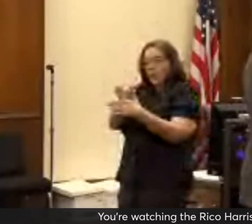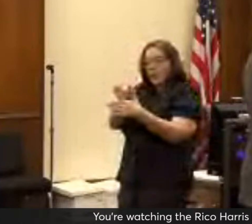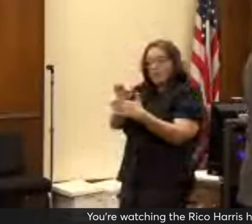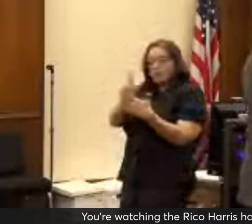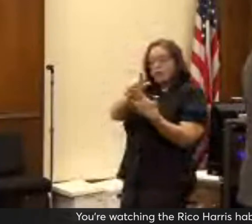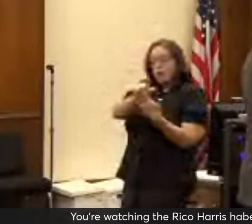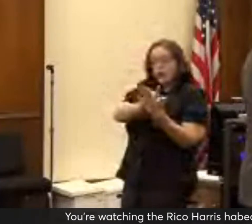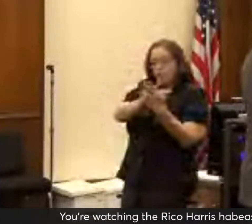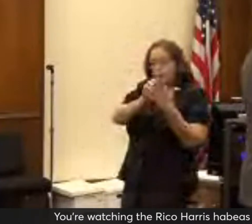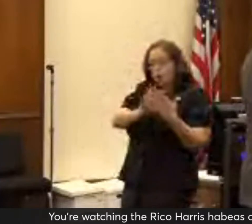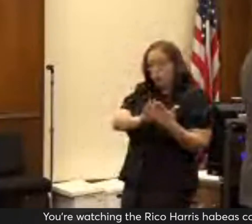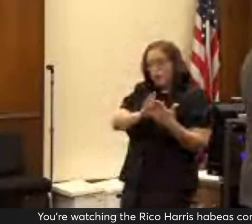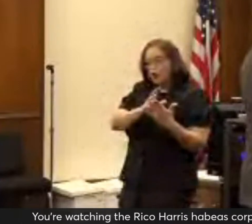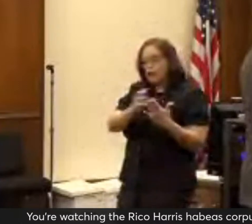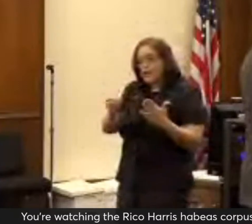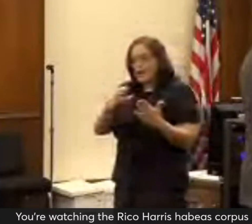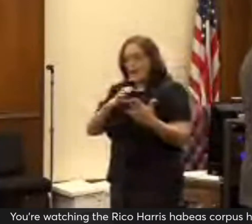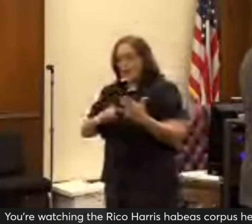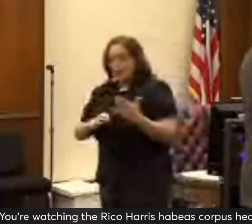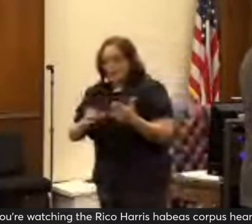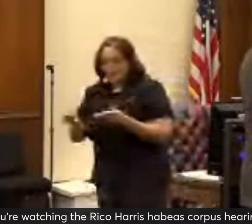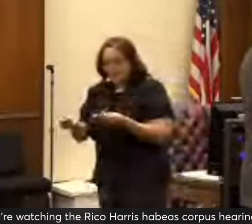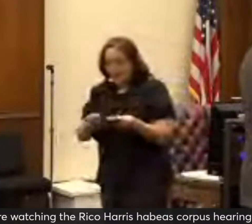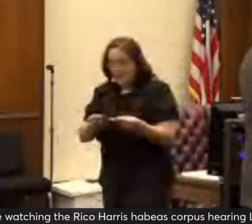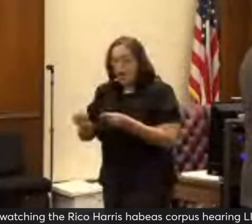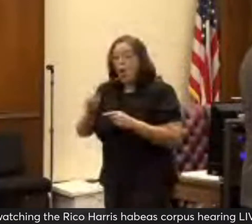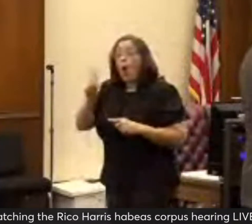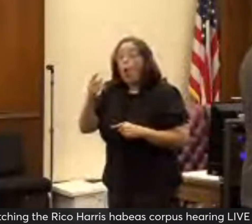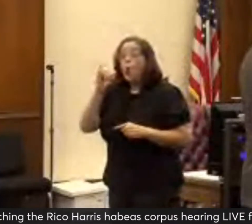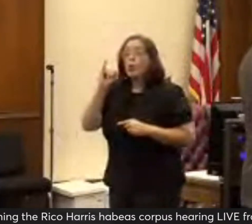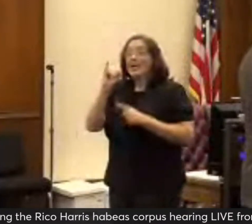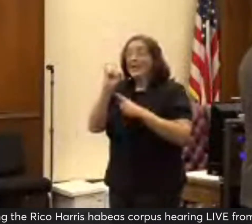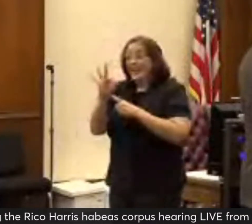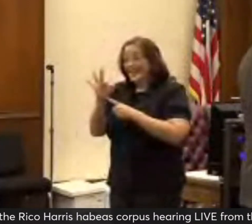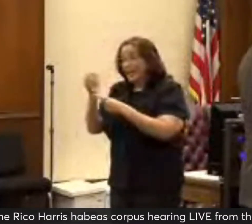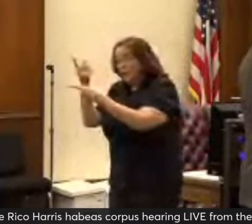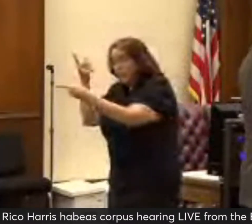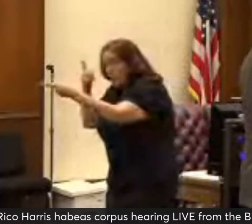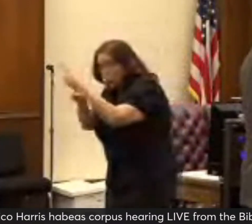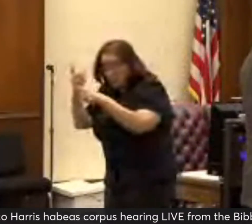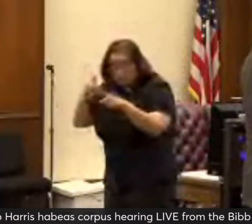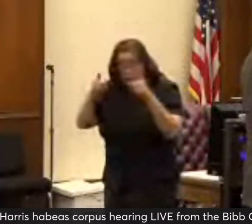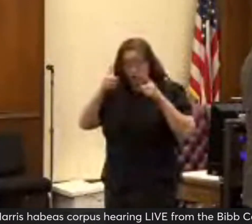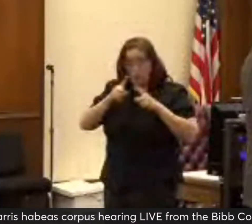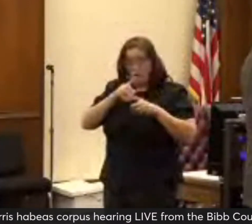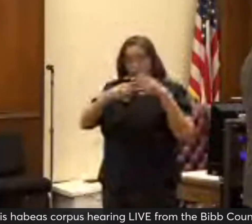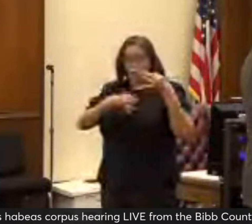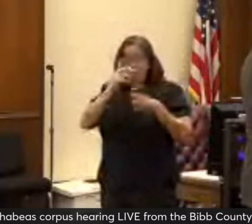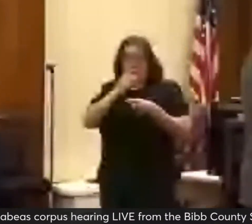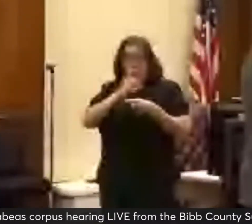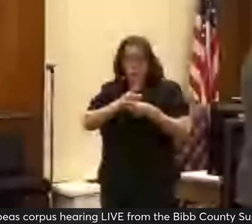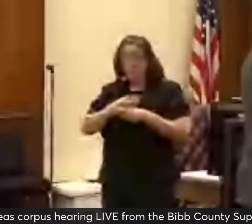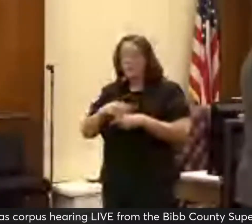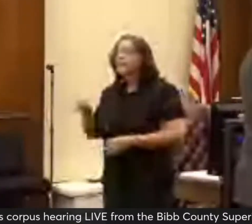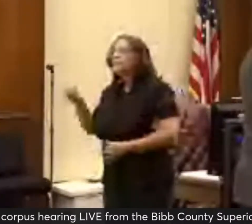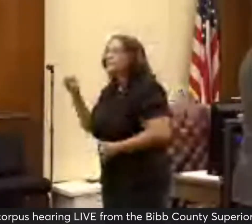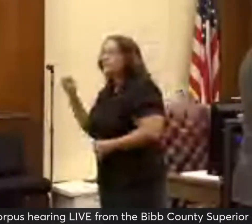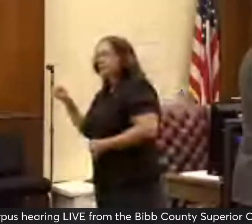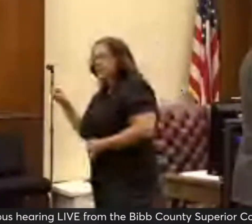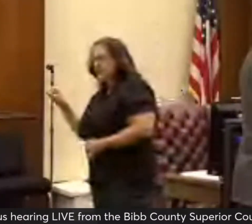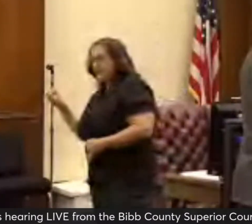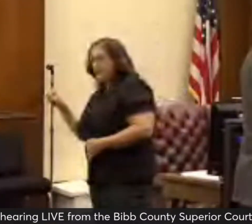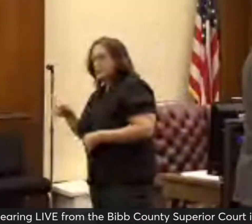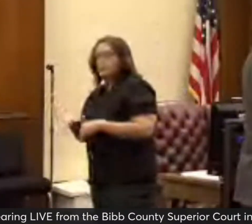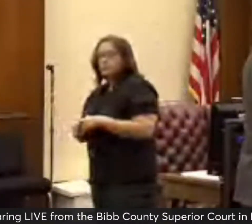procedural matters, only with agreement of the parties of the court. Is that correct? Correct. Yes. And did that